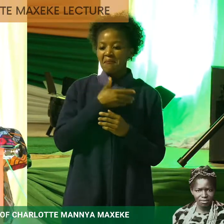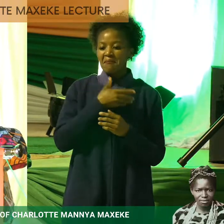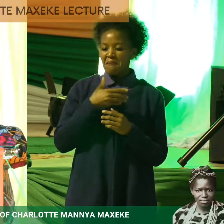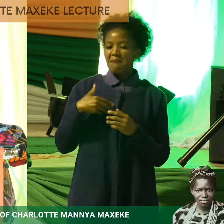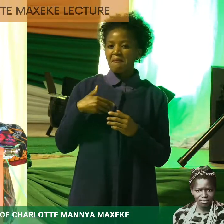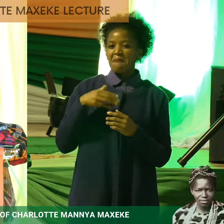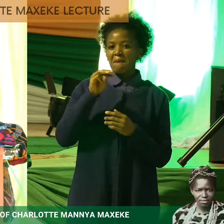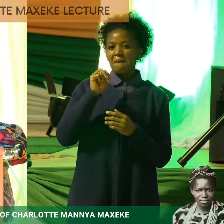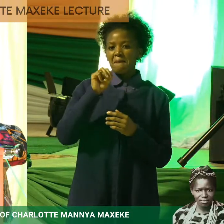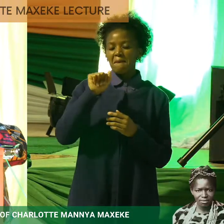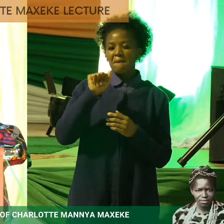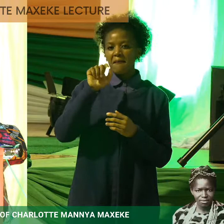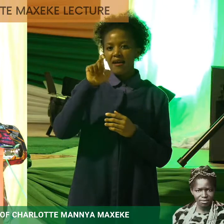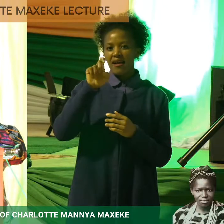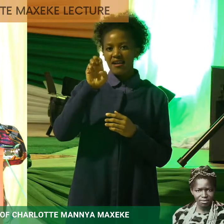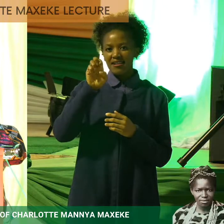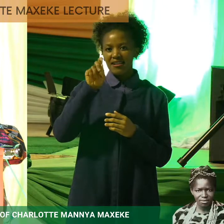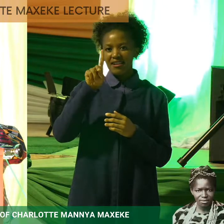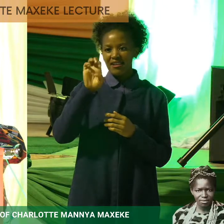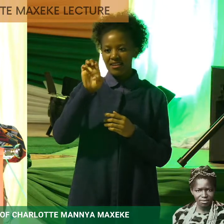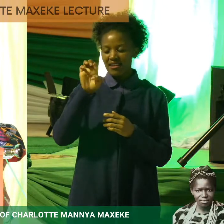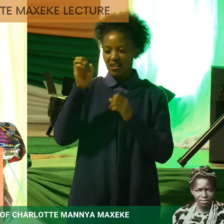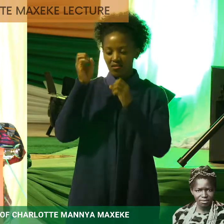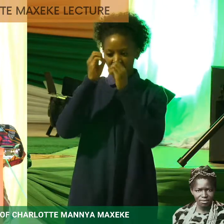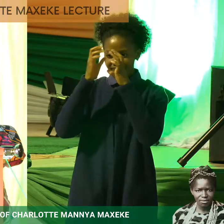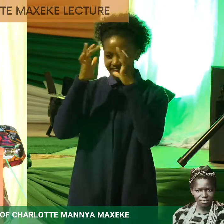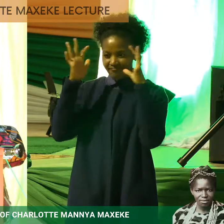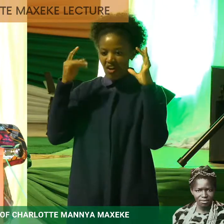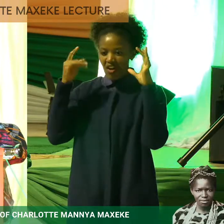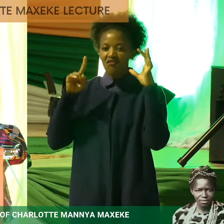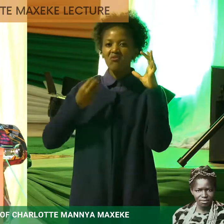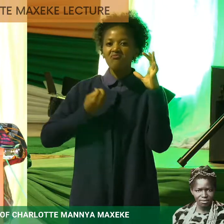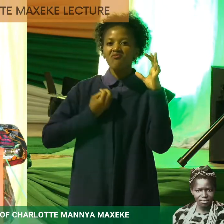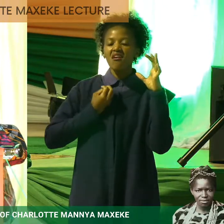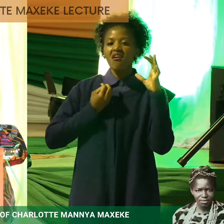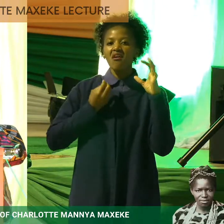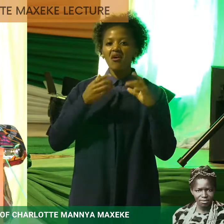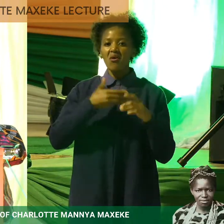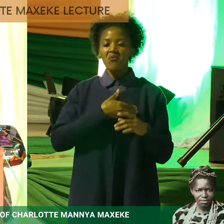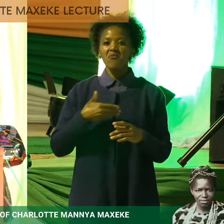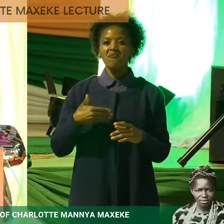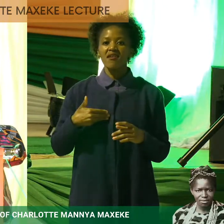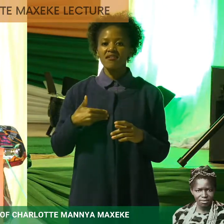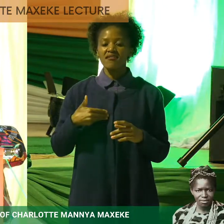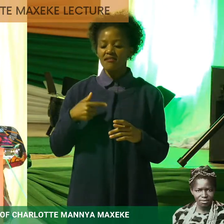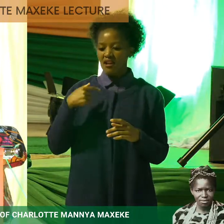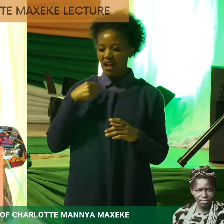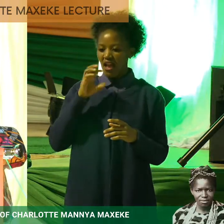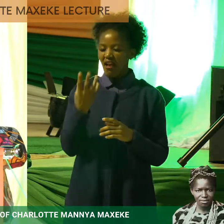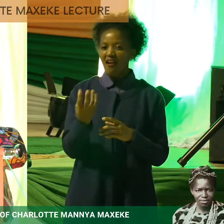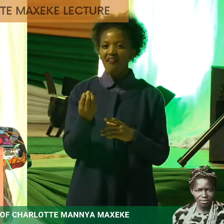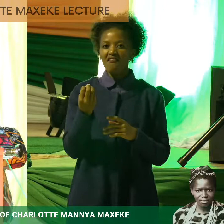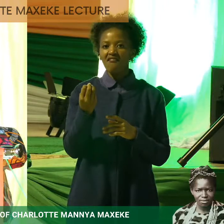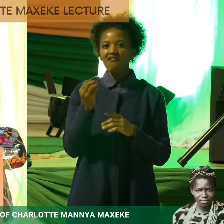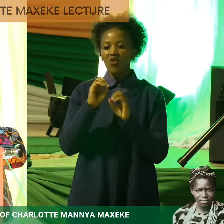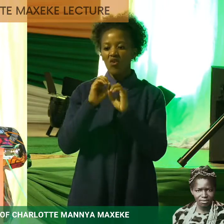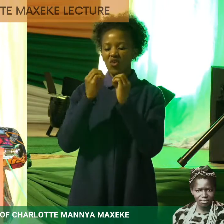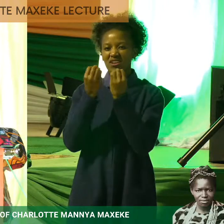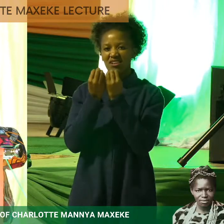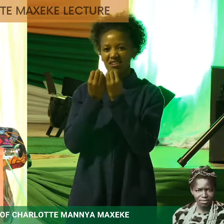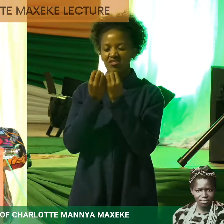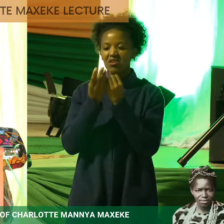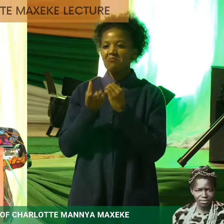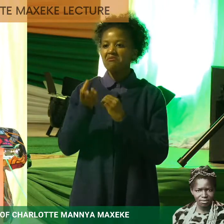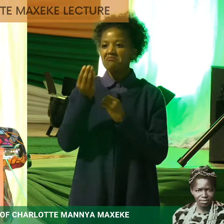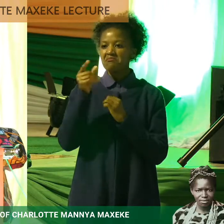women, which is why I'm saying that she lives in all of us. There's an organization that I founded, which is the Face of Mzansi, and it's